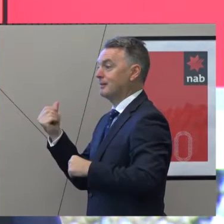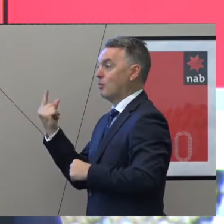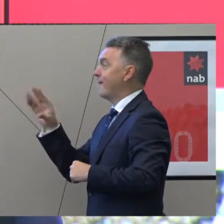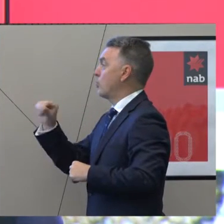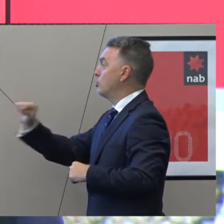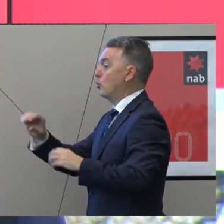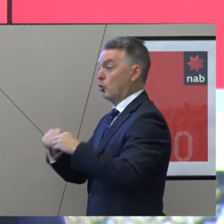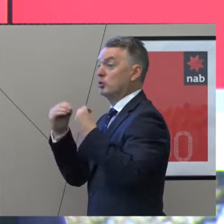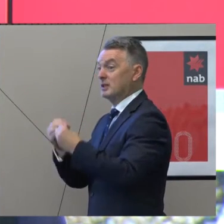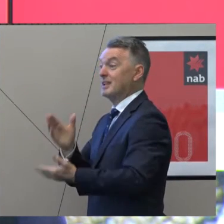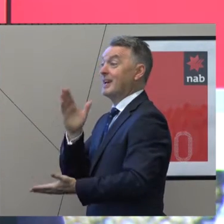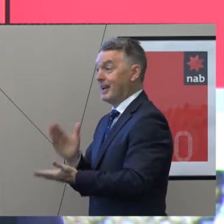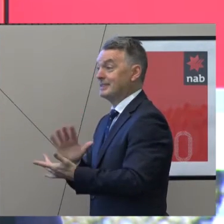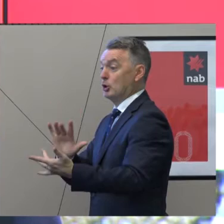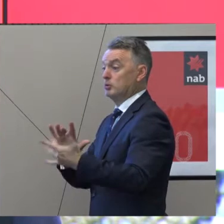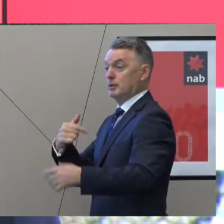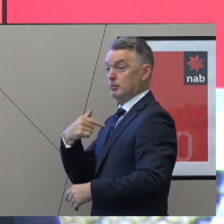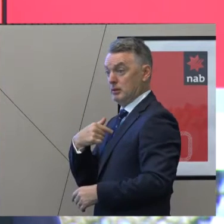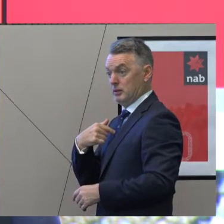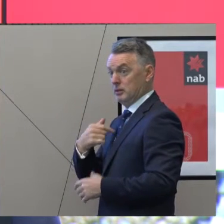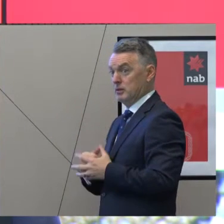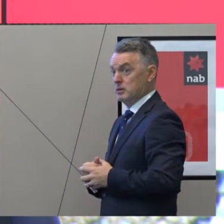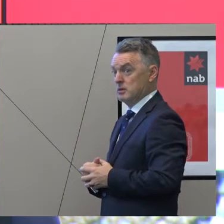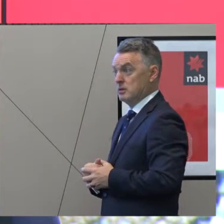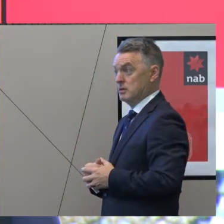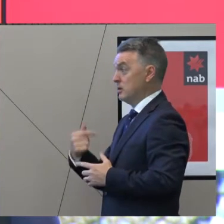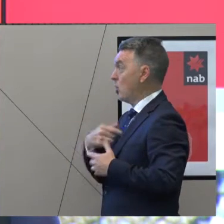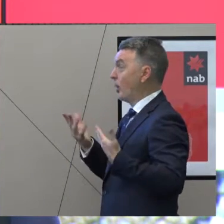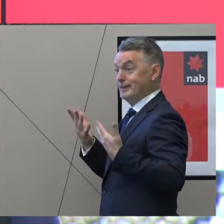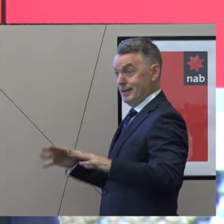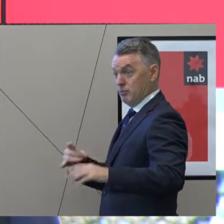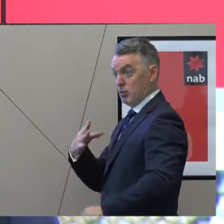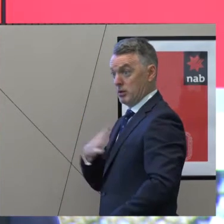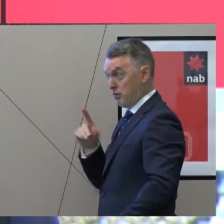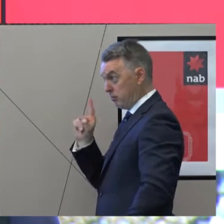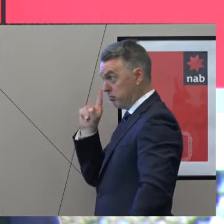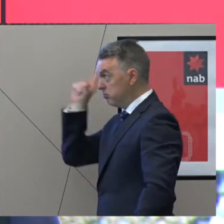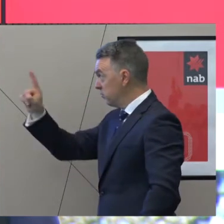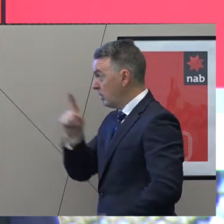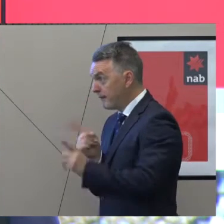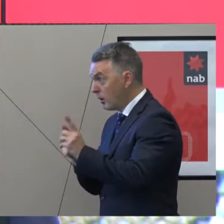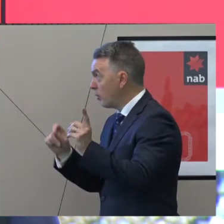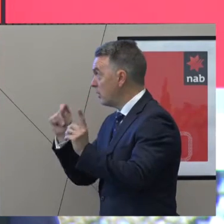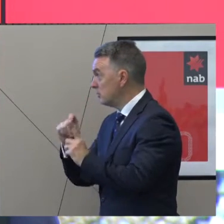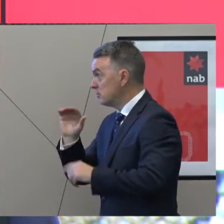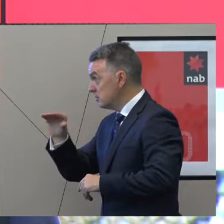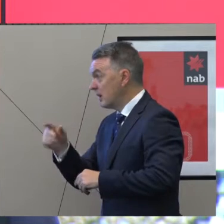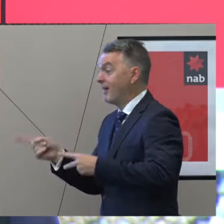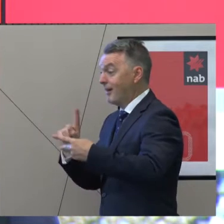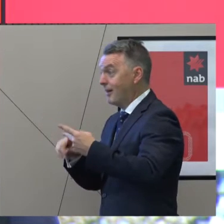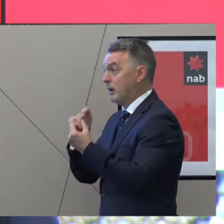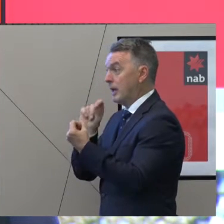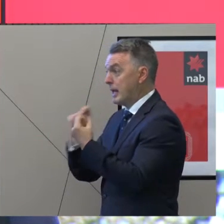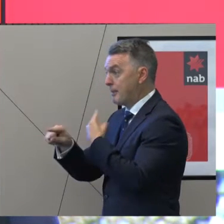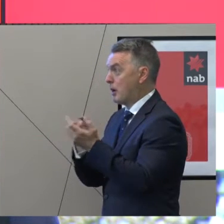organisation actually contacted me. I did go in person to follow up, and I also sent an email